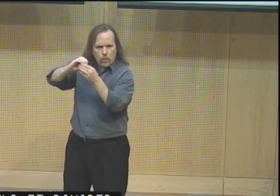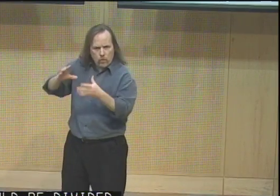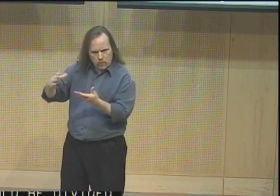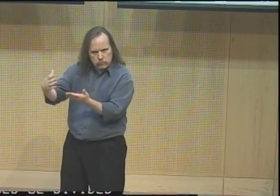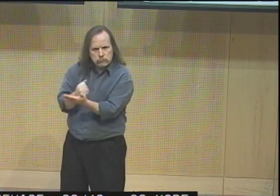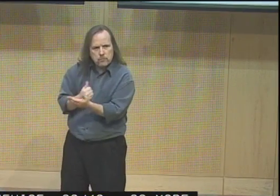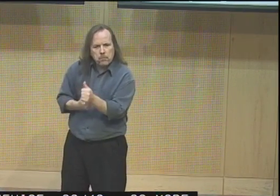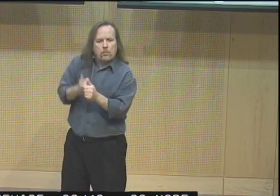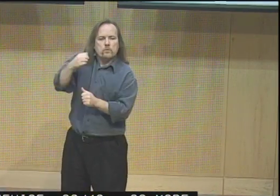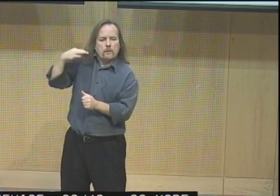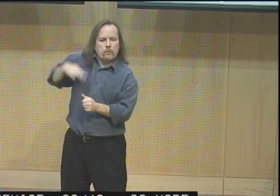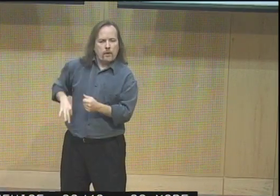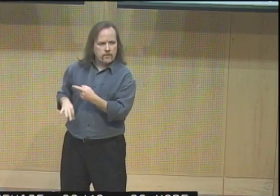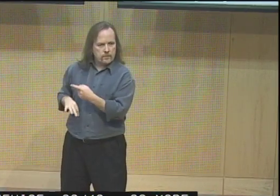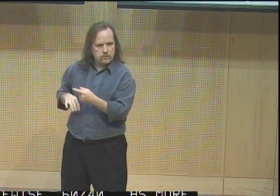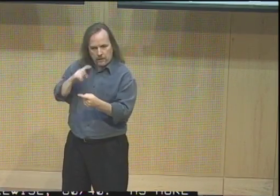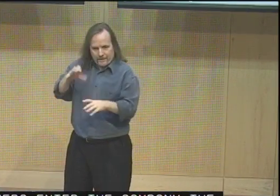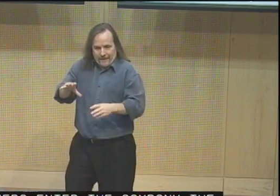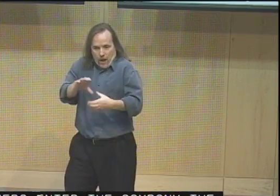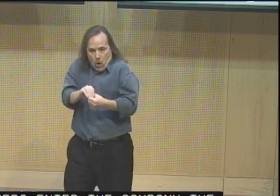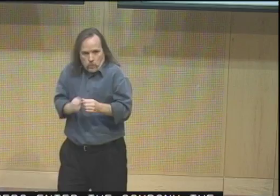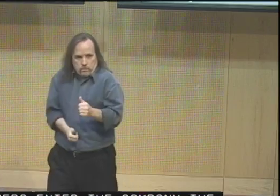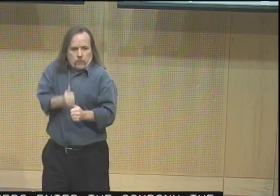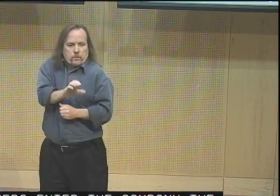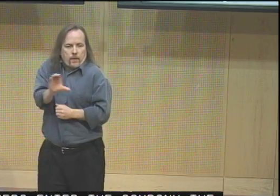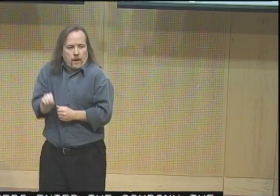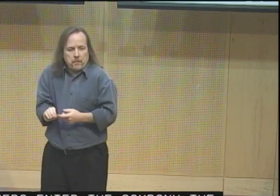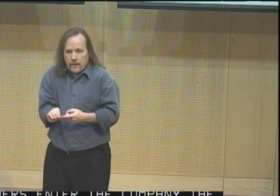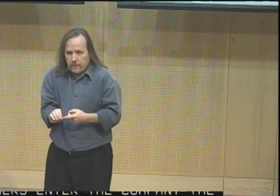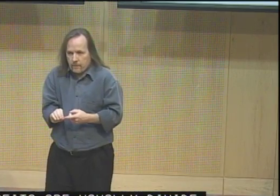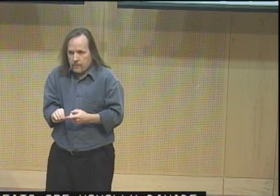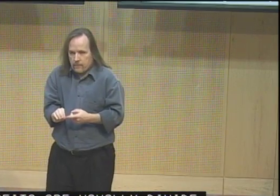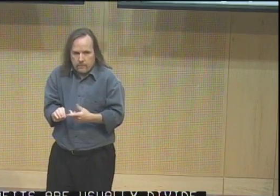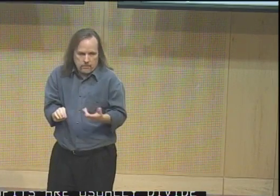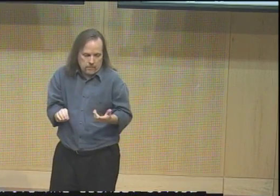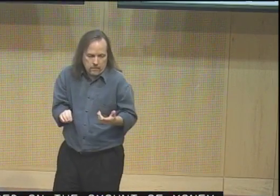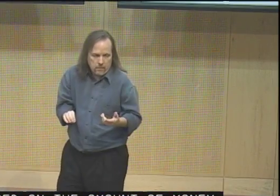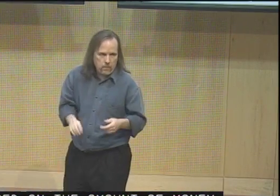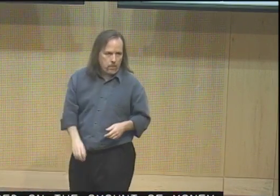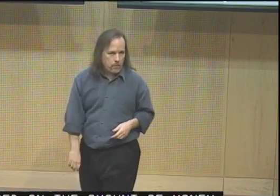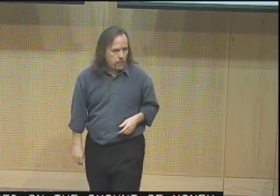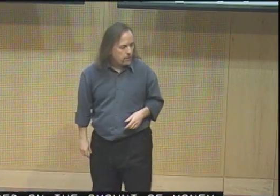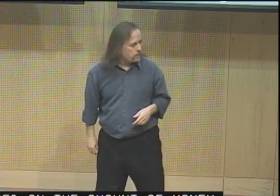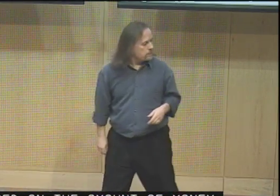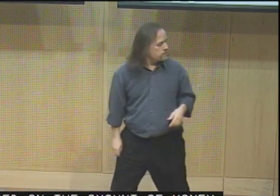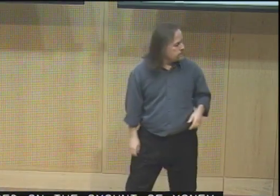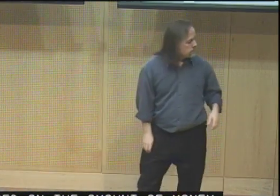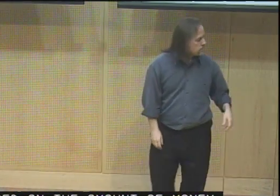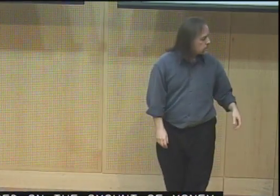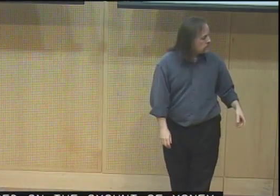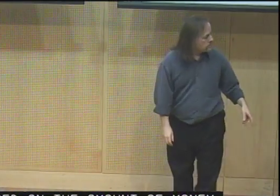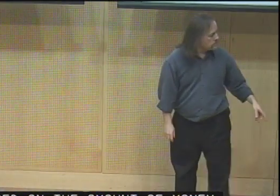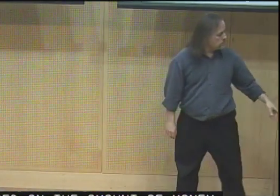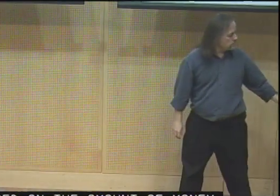owners. So in this PowerPoint slide, the first owner is earning 60% of the profits because they've